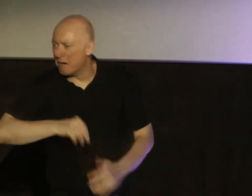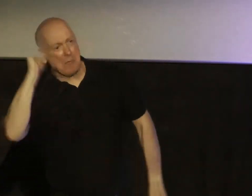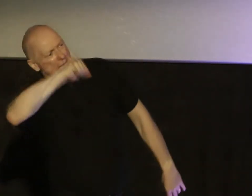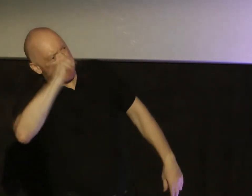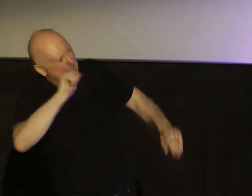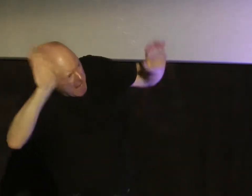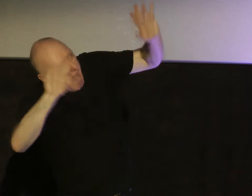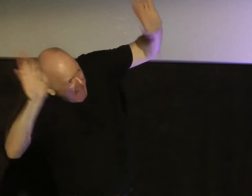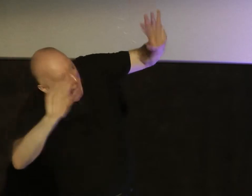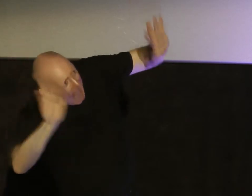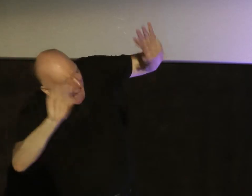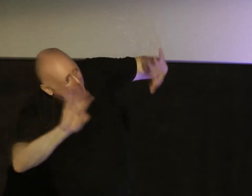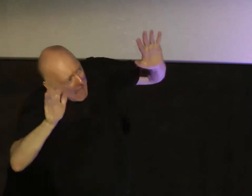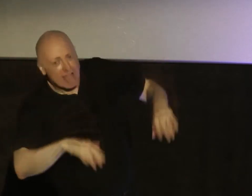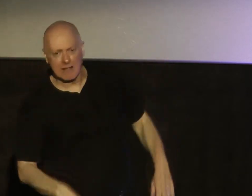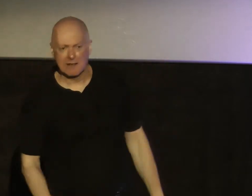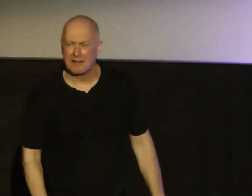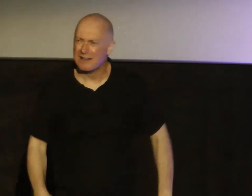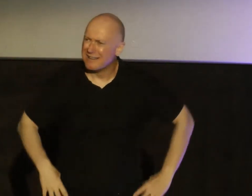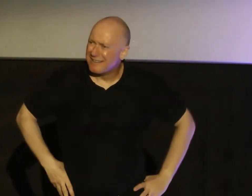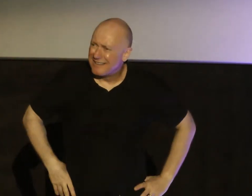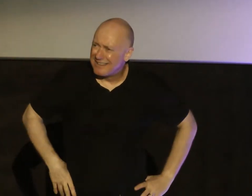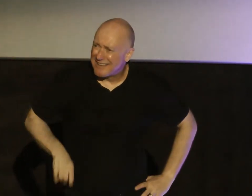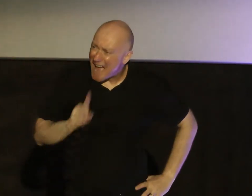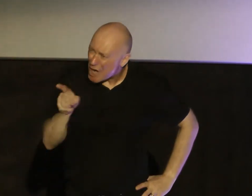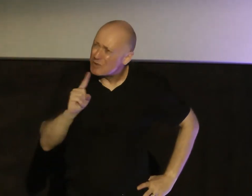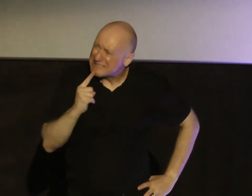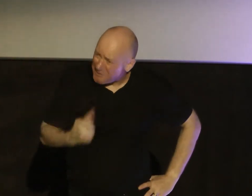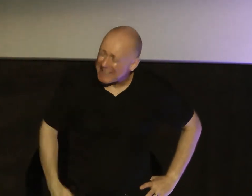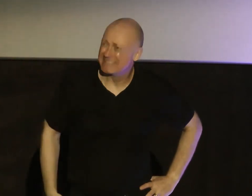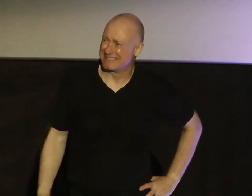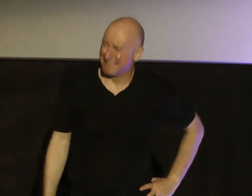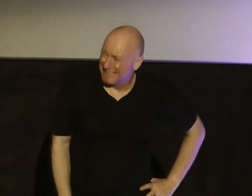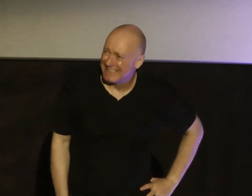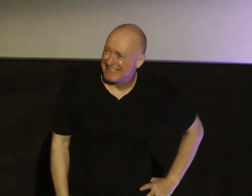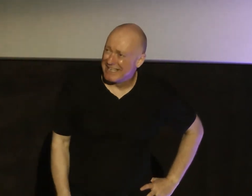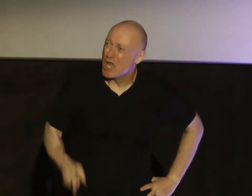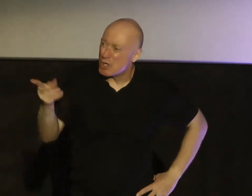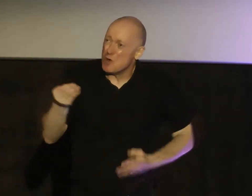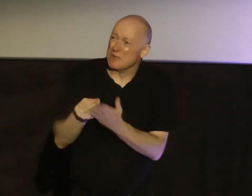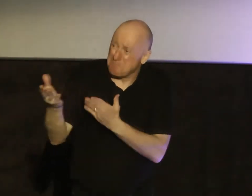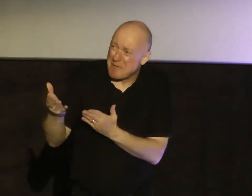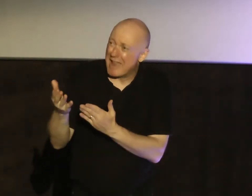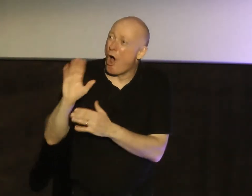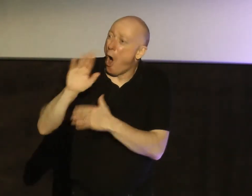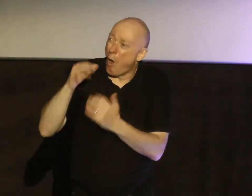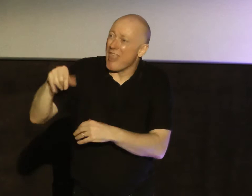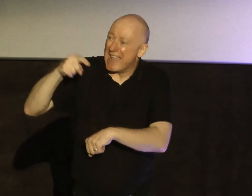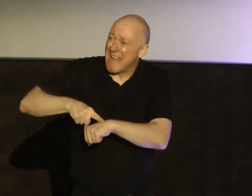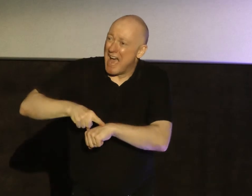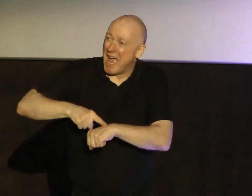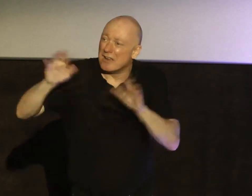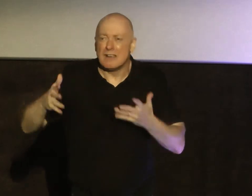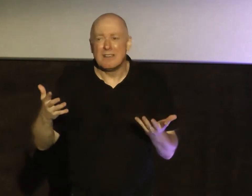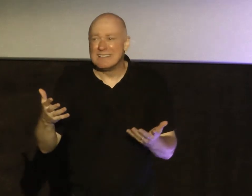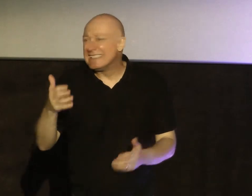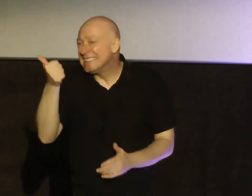banging on the door, trying to get in. And I'm thinking to myself, are you serious? Like, you're going to spend minutes standing there instead of taking the 10 seconds to